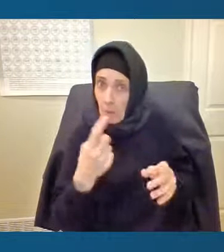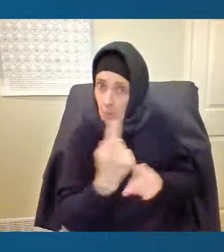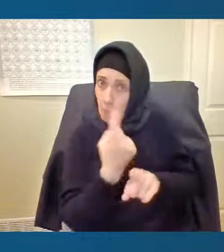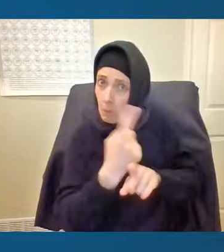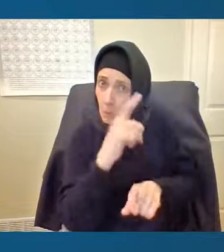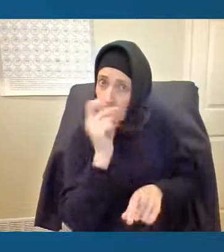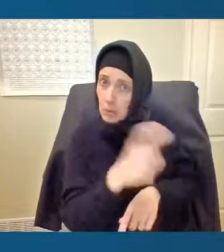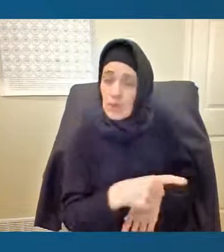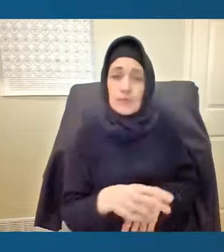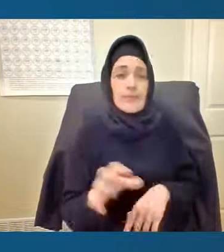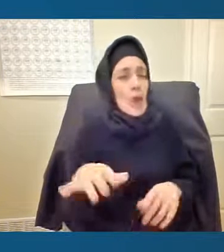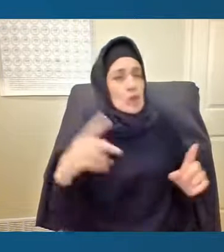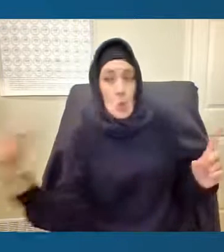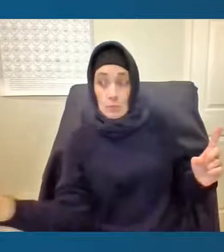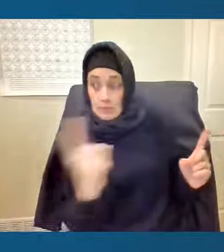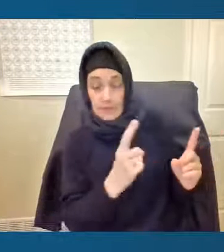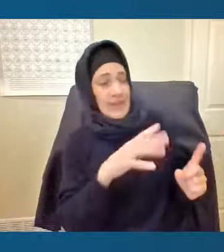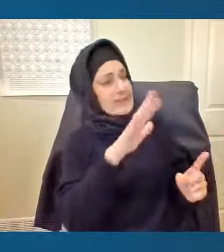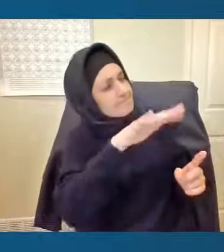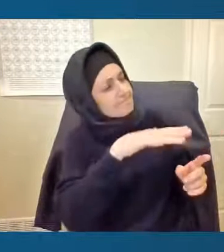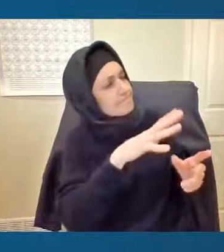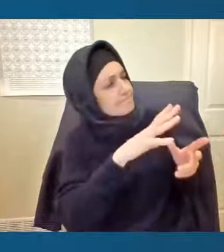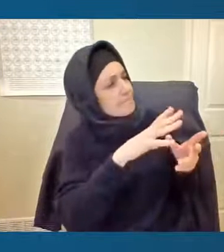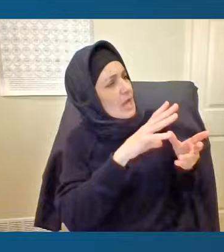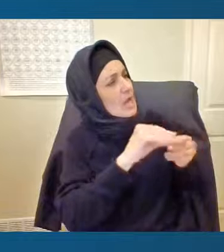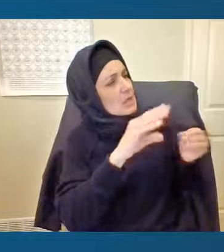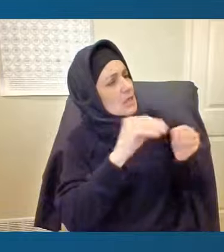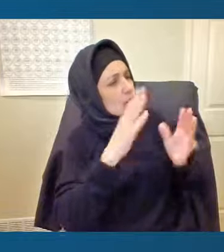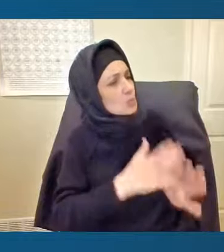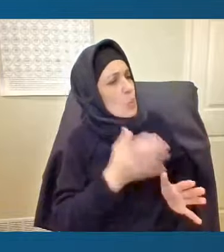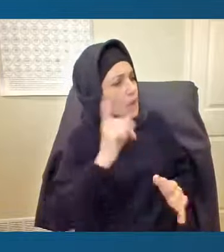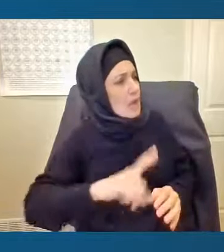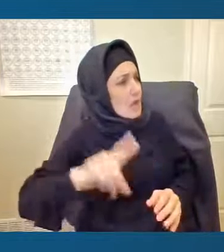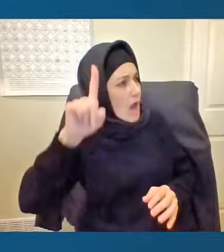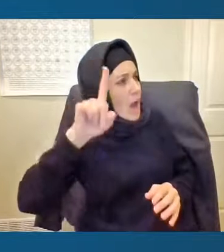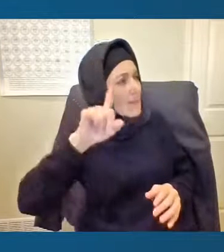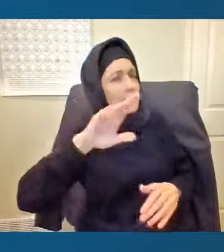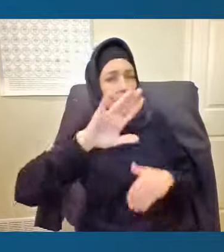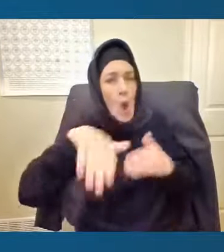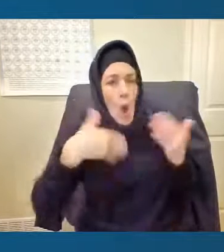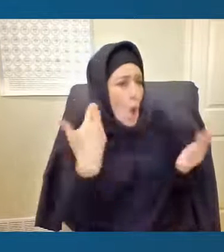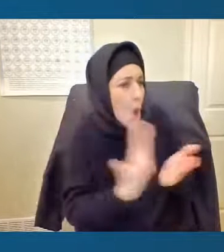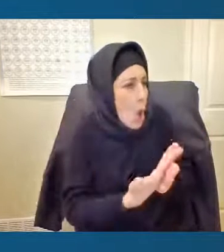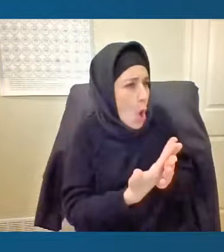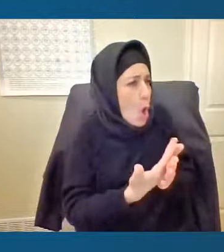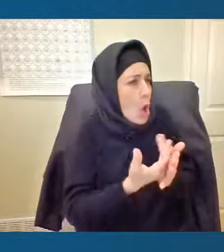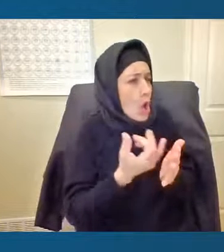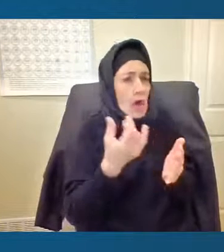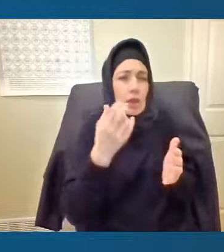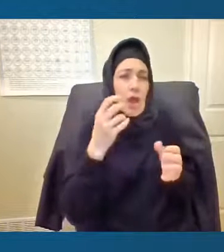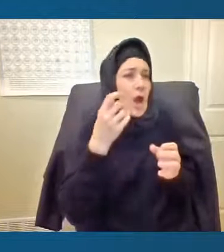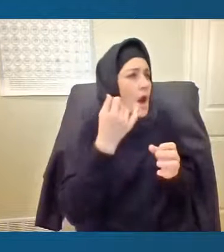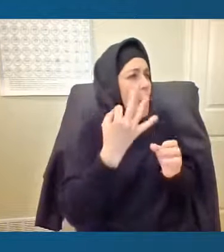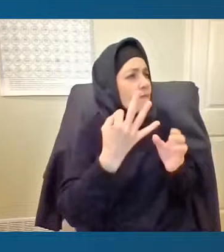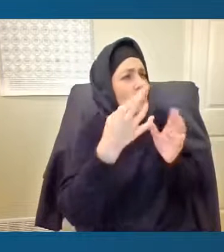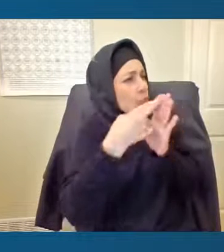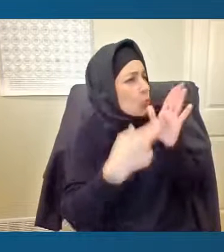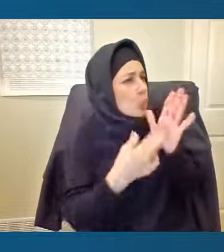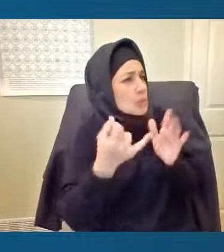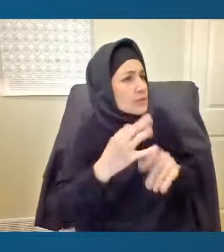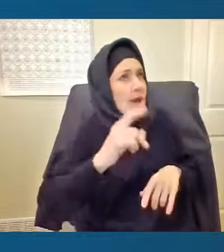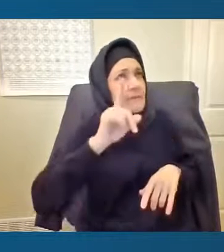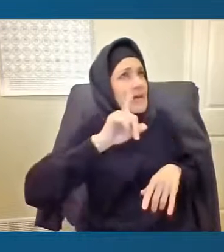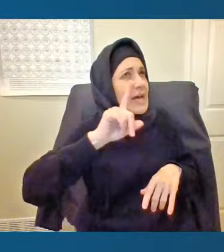all of the rulings of Islam are just a lot for me. This is worse. Just a lot. There's a lot there. He says, can you just tell me